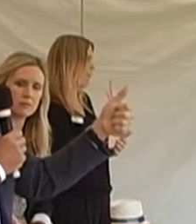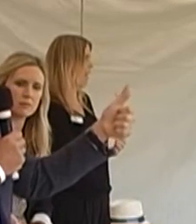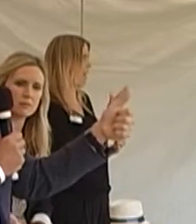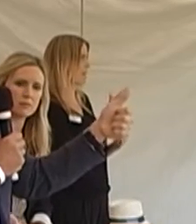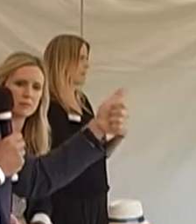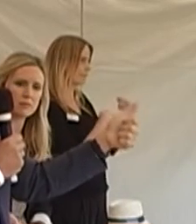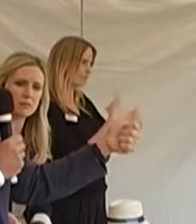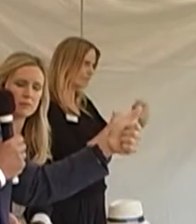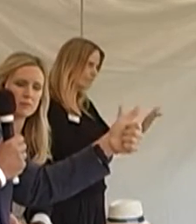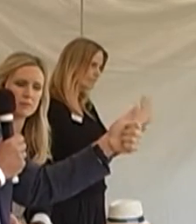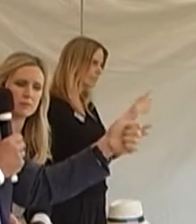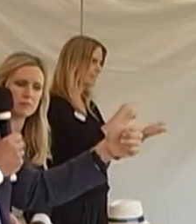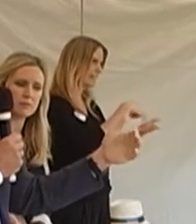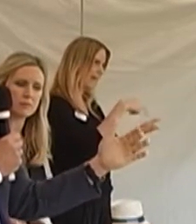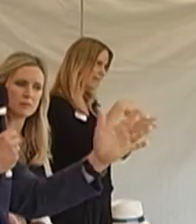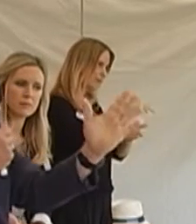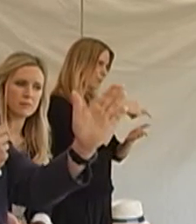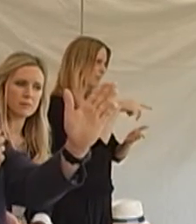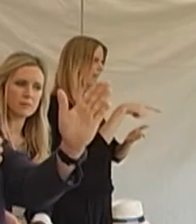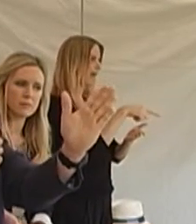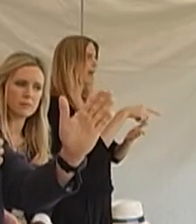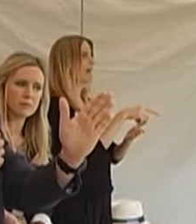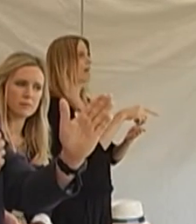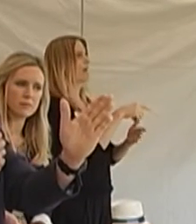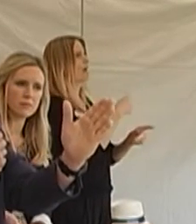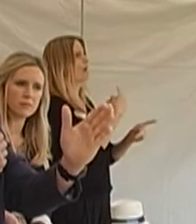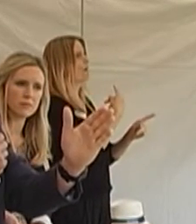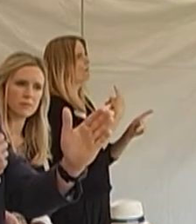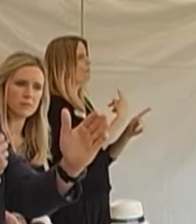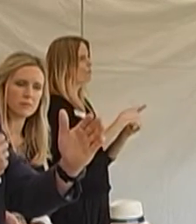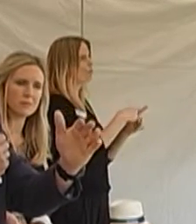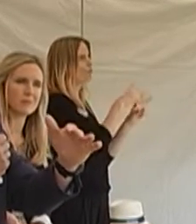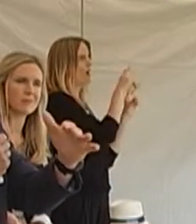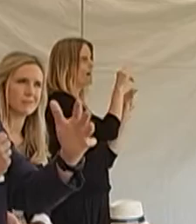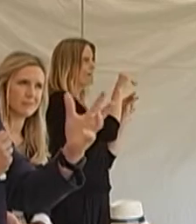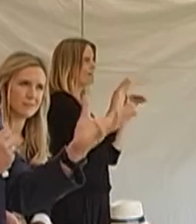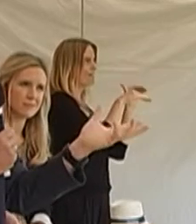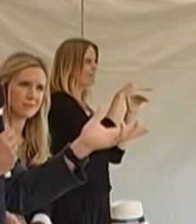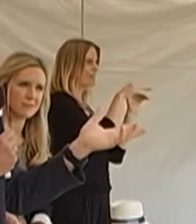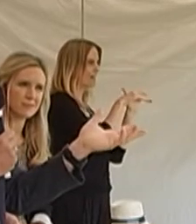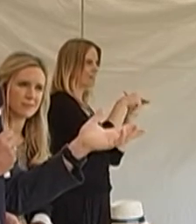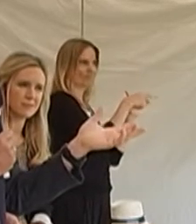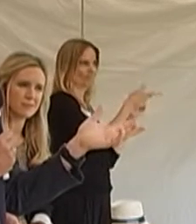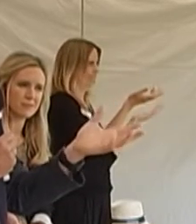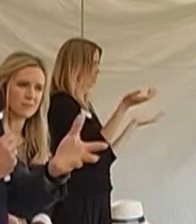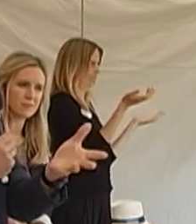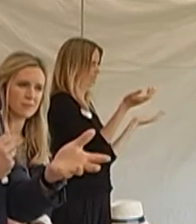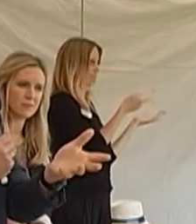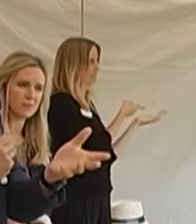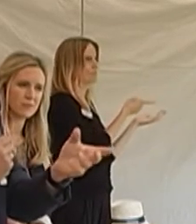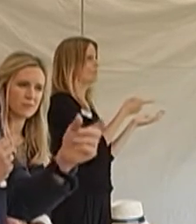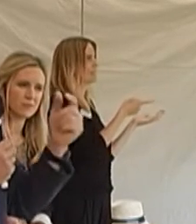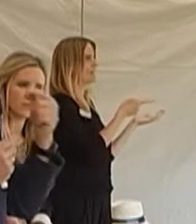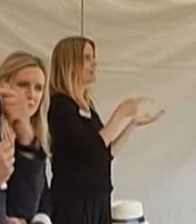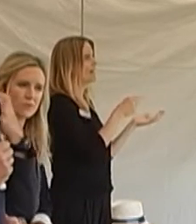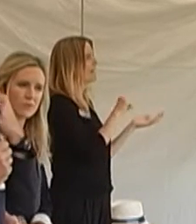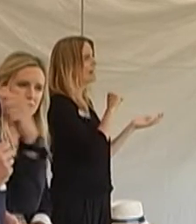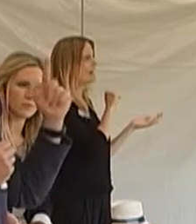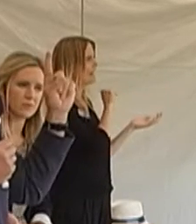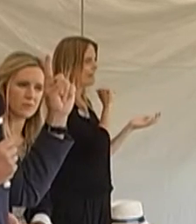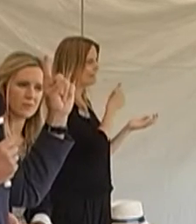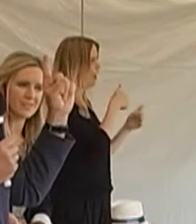sustainable behavior count compared with one unit of happiness. And there is no way of making that decision, so you have